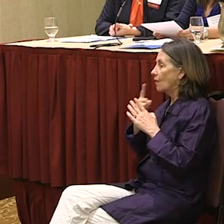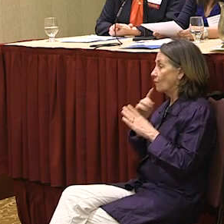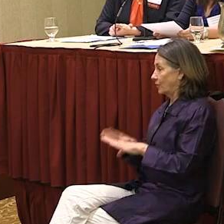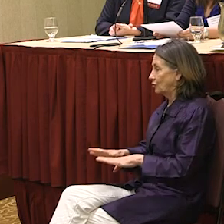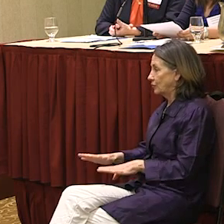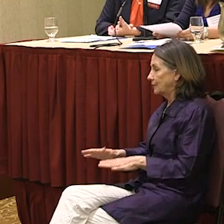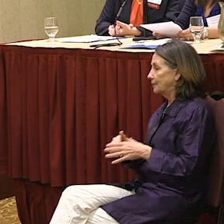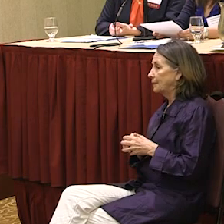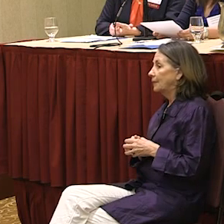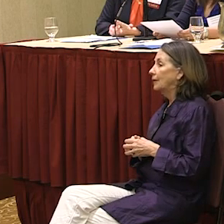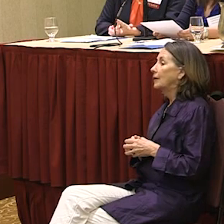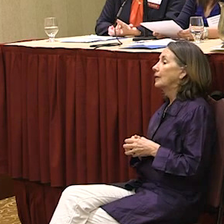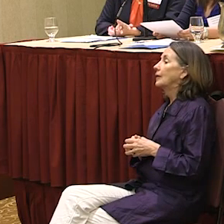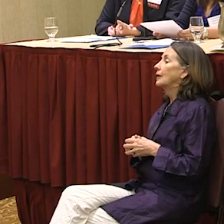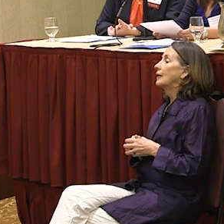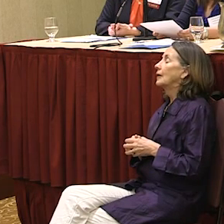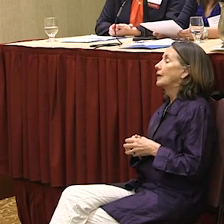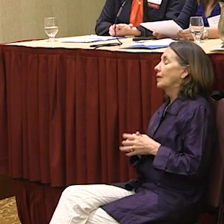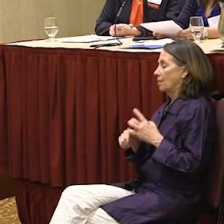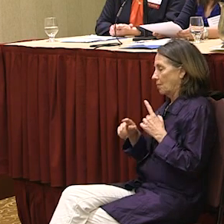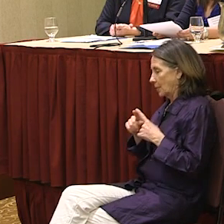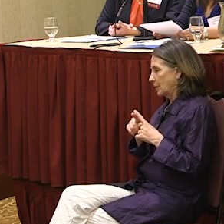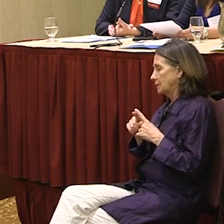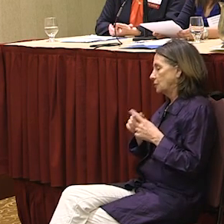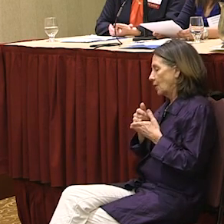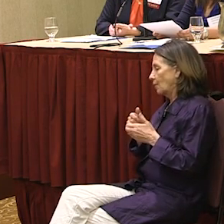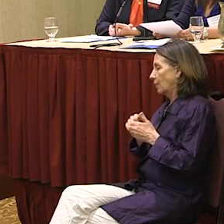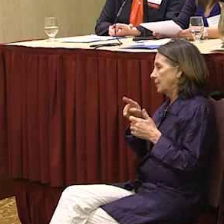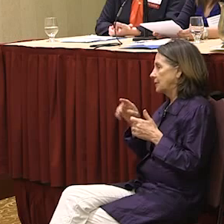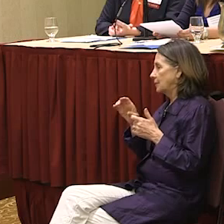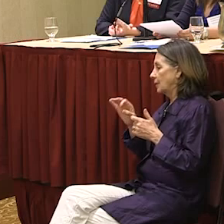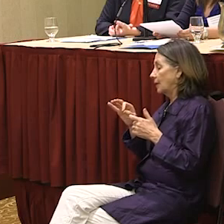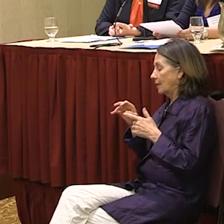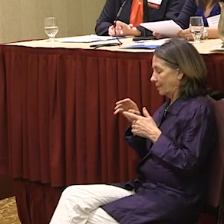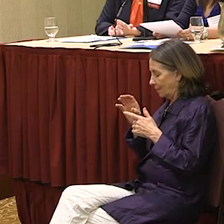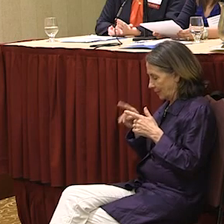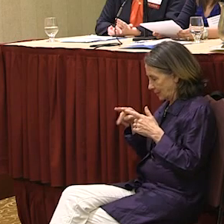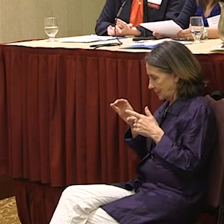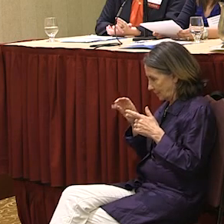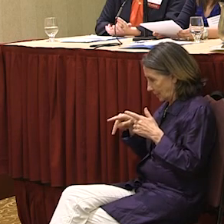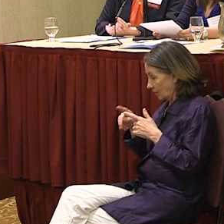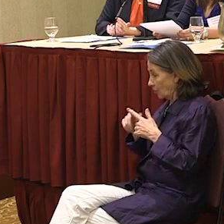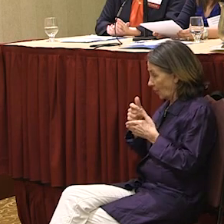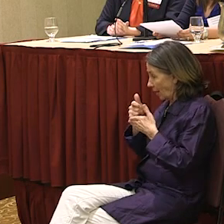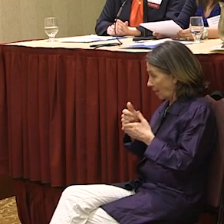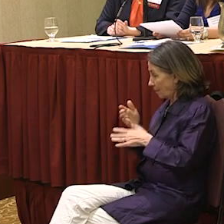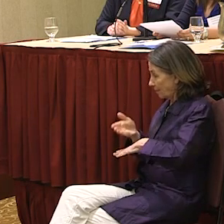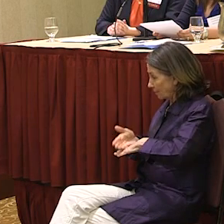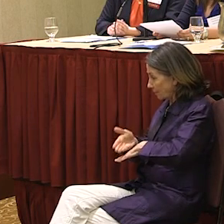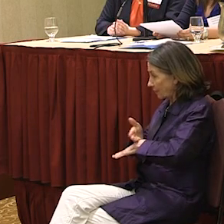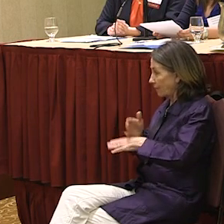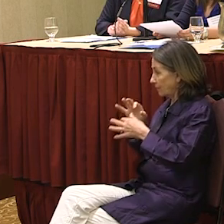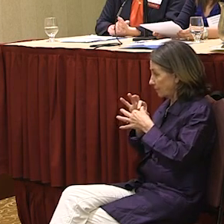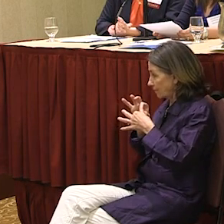children in collaboration with the PCP, as well as to improve the appropriate engagement with the nurse care manager and primary